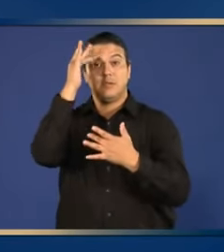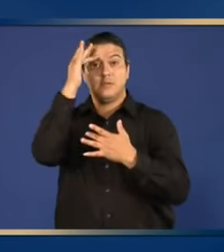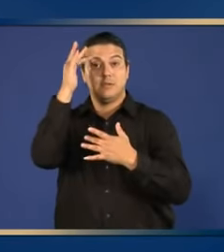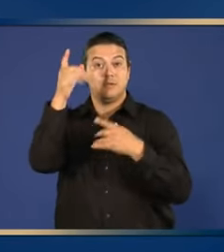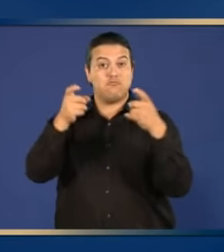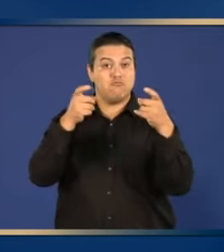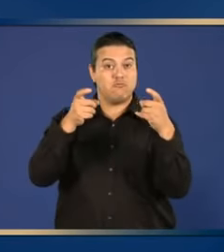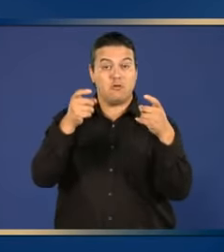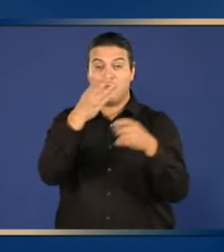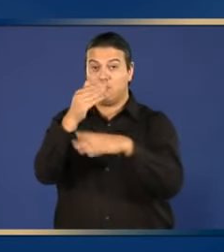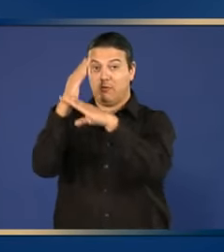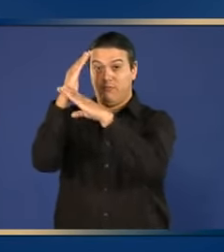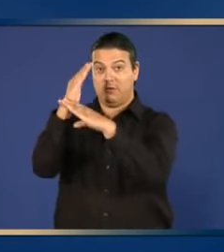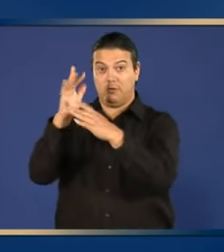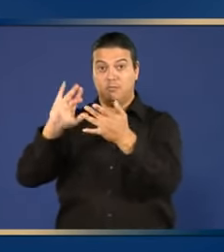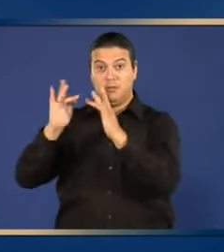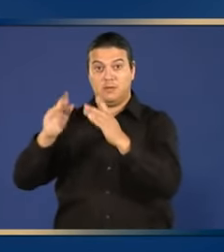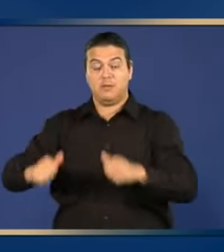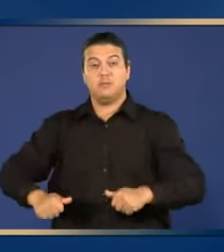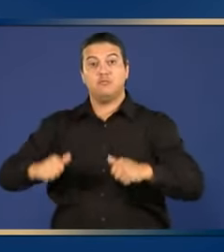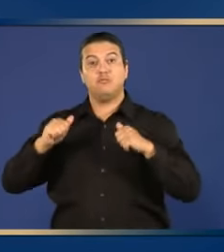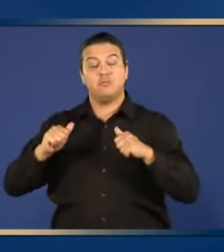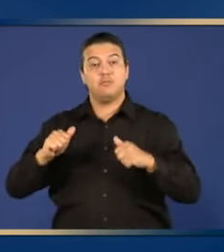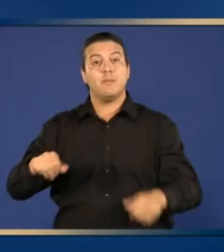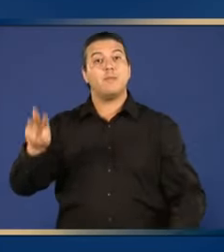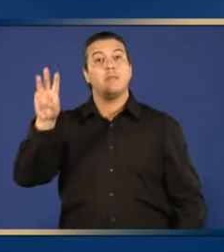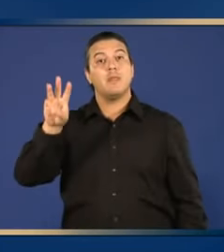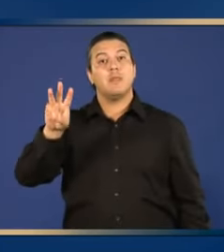Centers for Disease Control and Prevention website